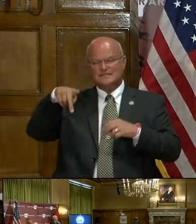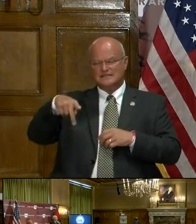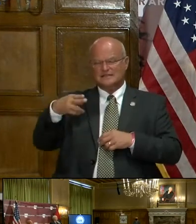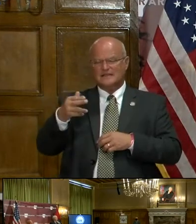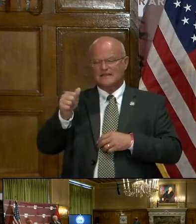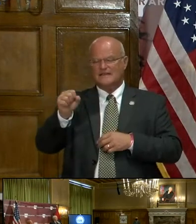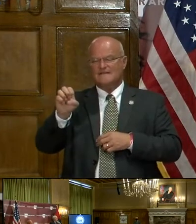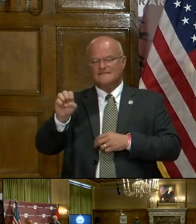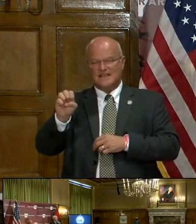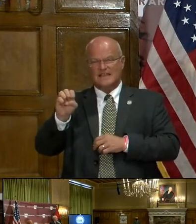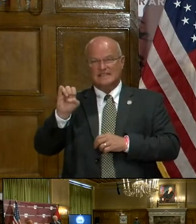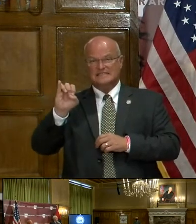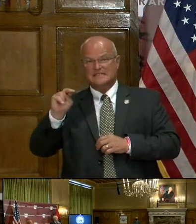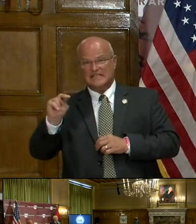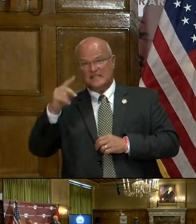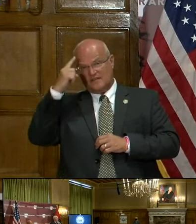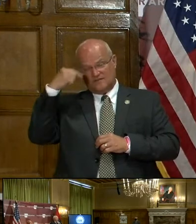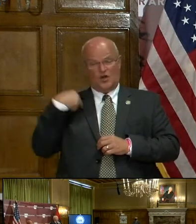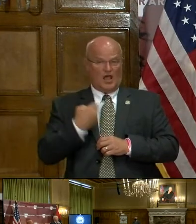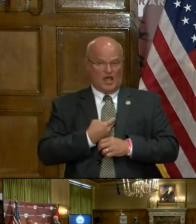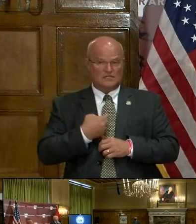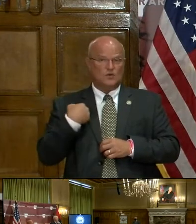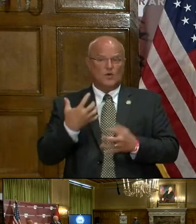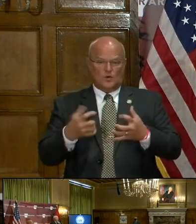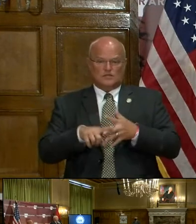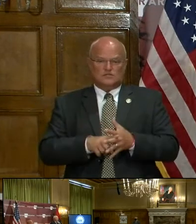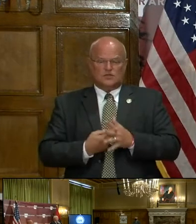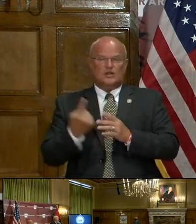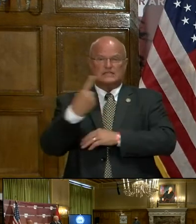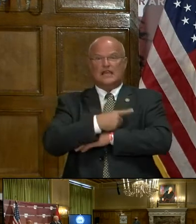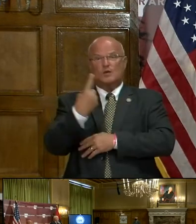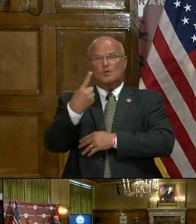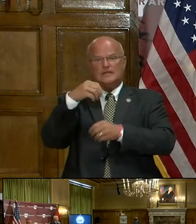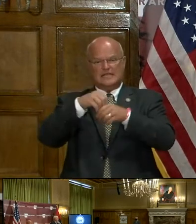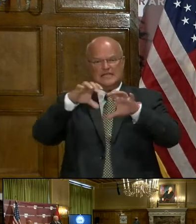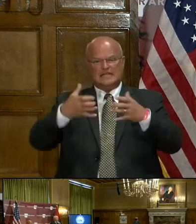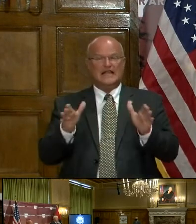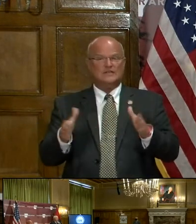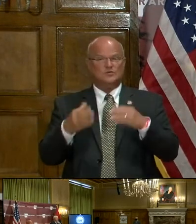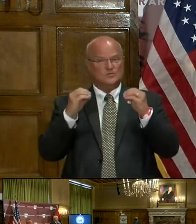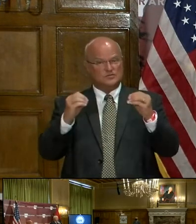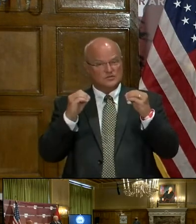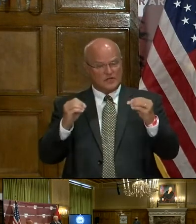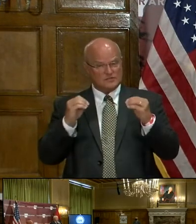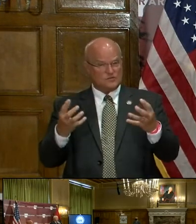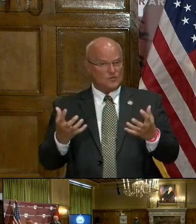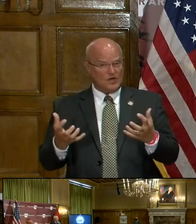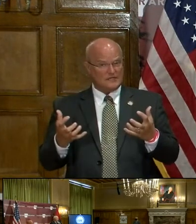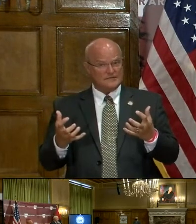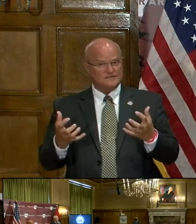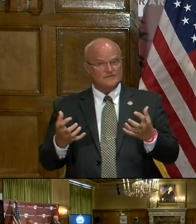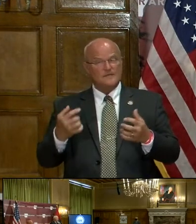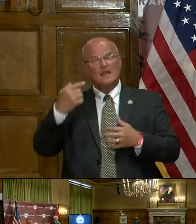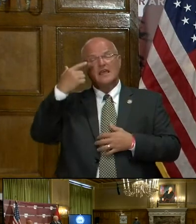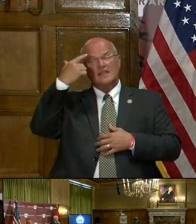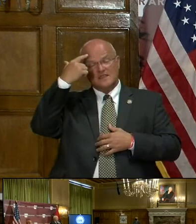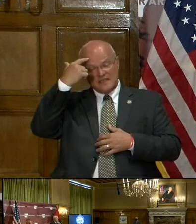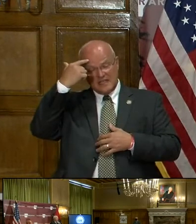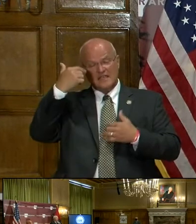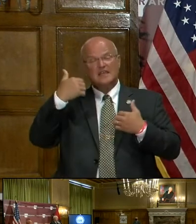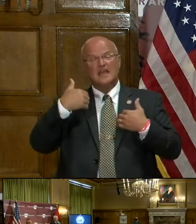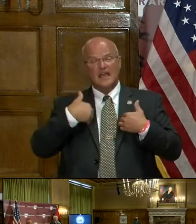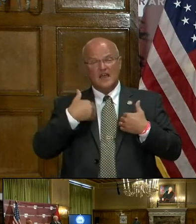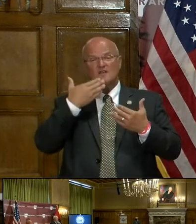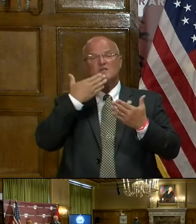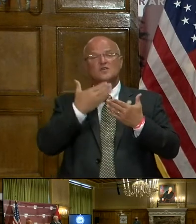us. Obviously, we want to start on day one with in-classroom instruction, and we think we have a good plan for